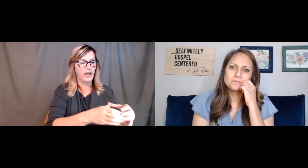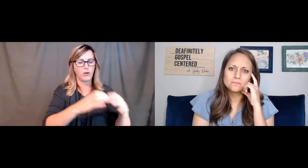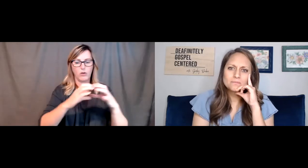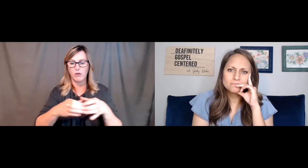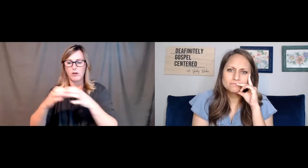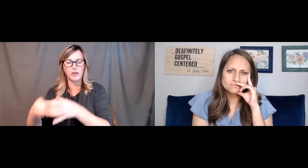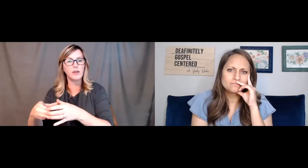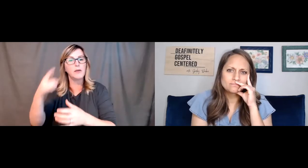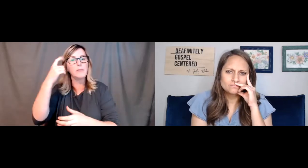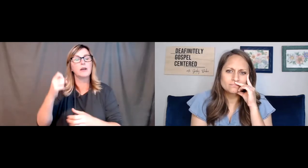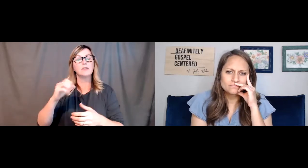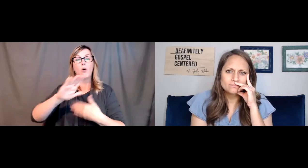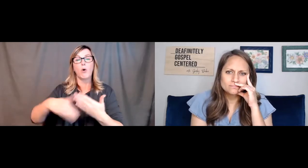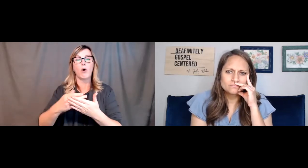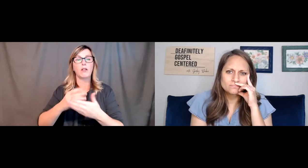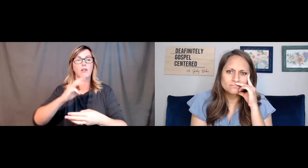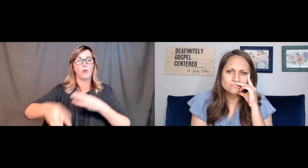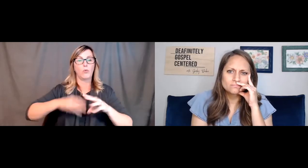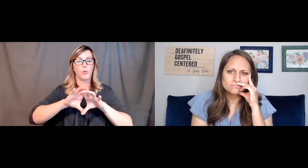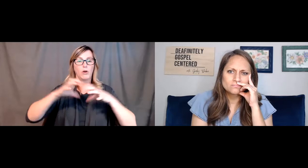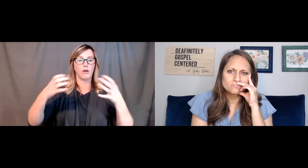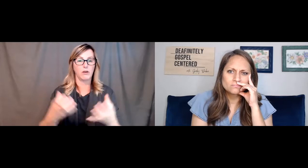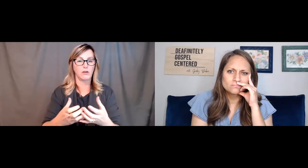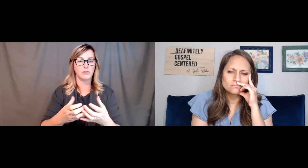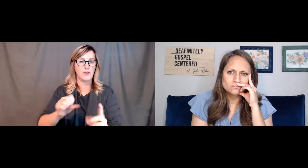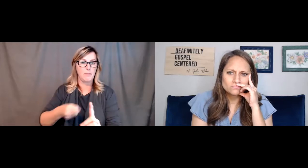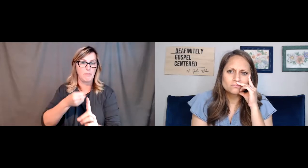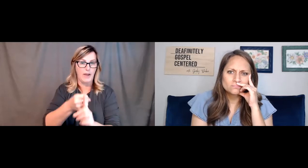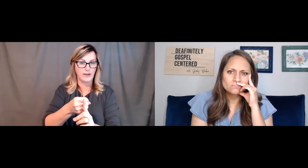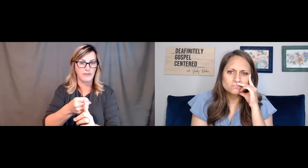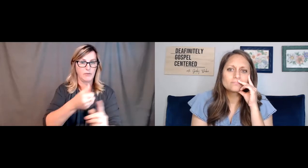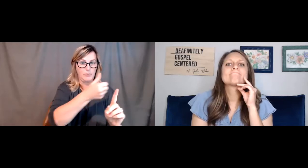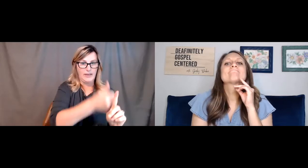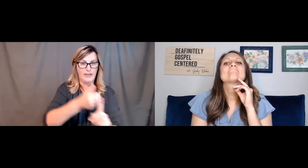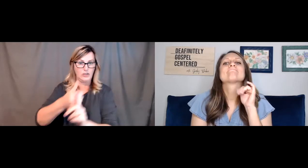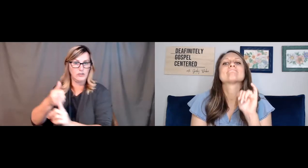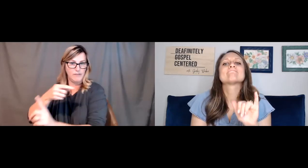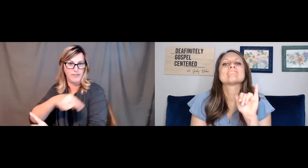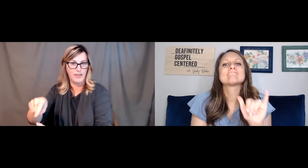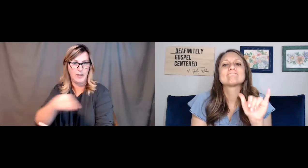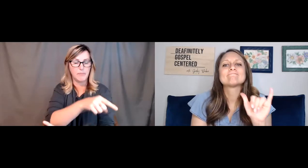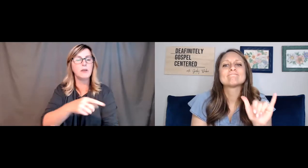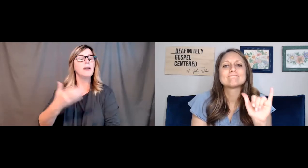they all have something in common because they had an impact globally.